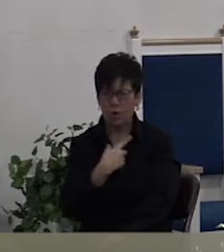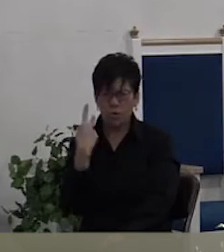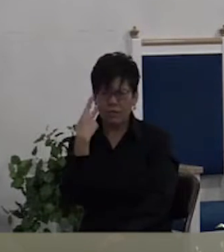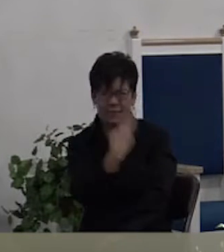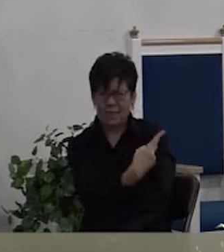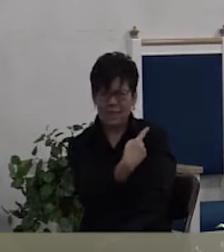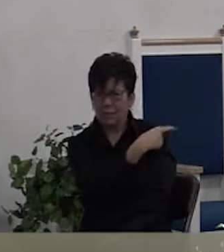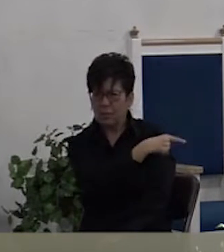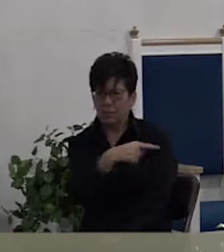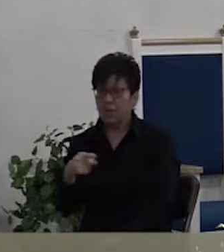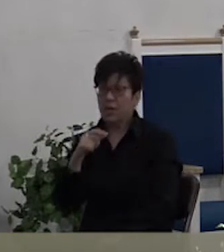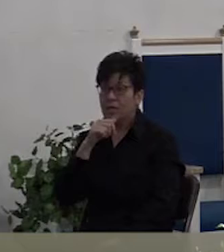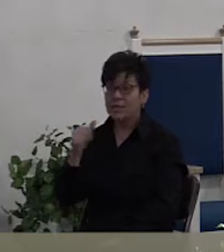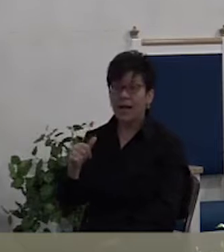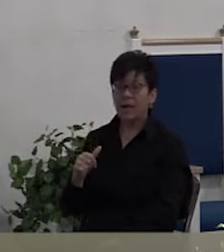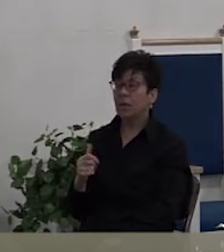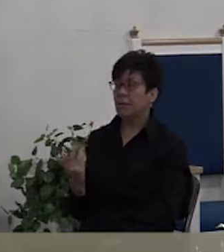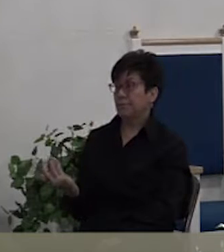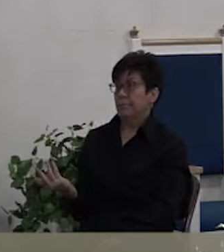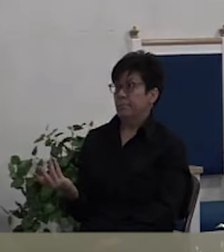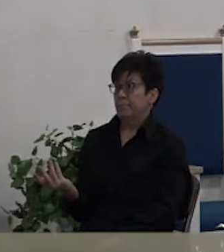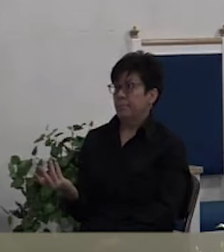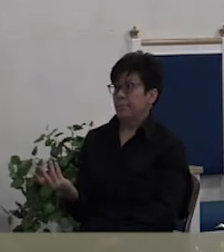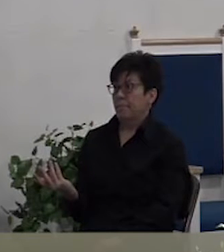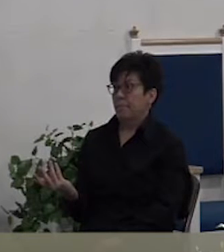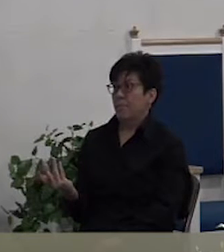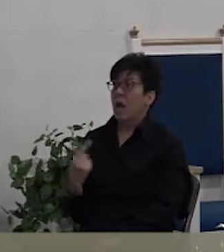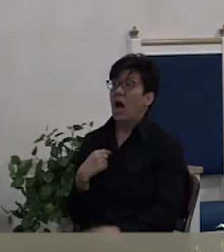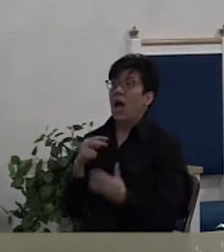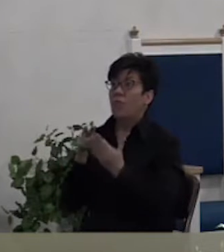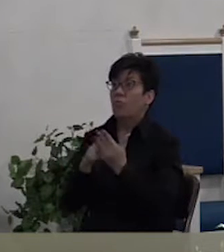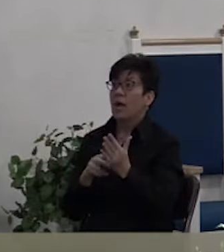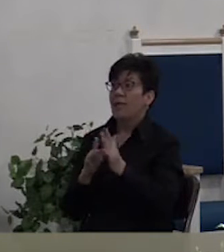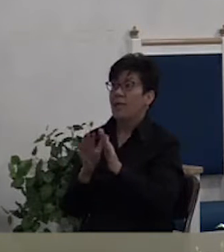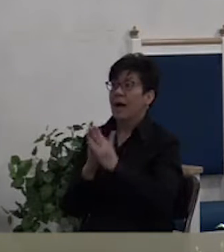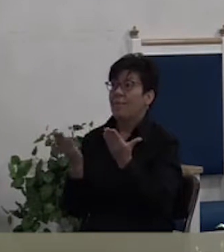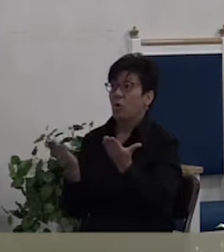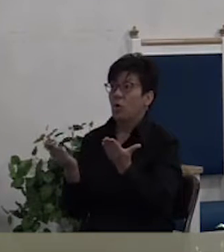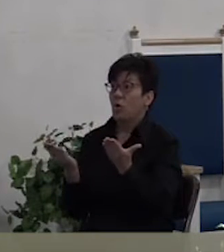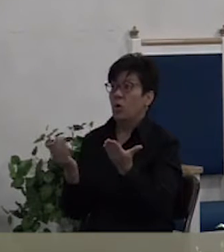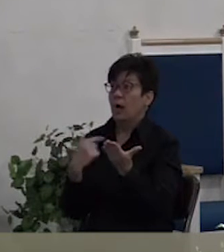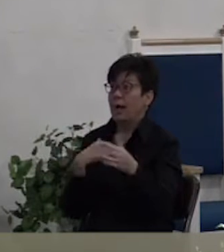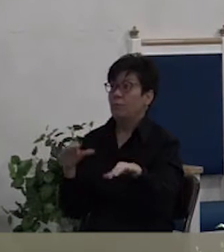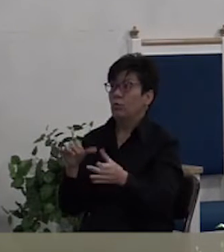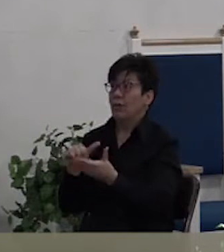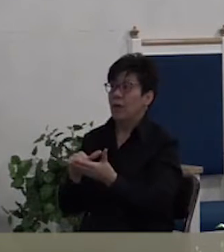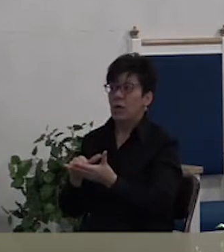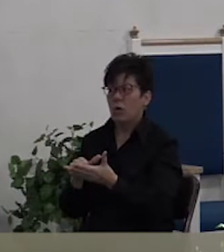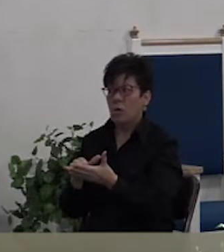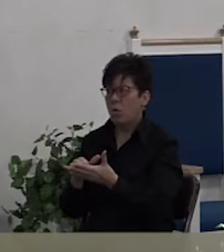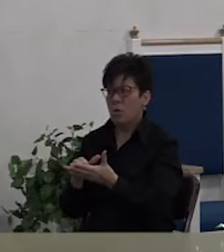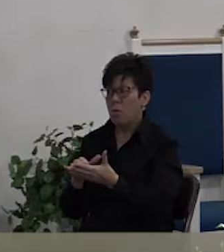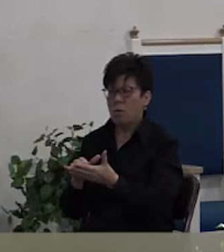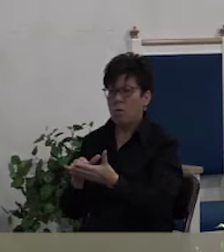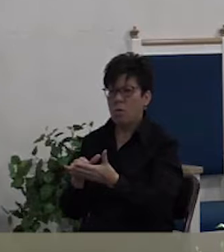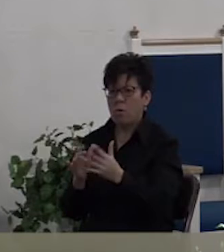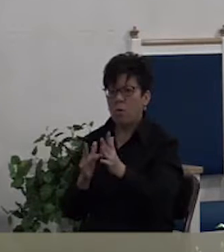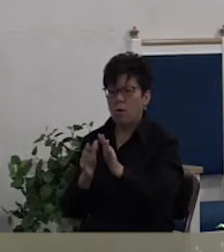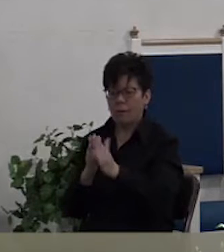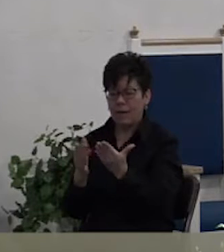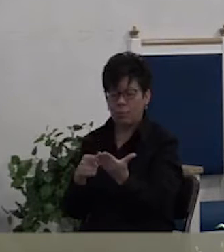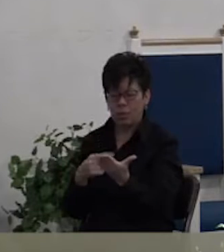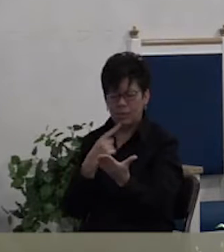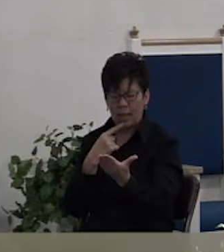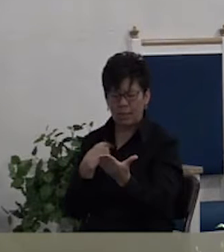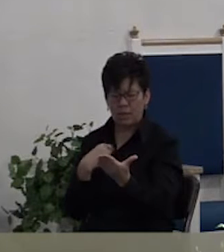It's not just a matter of I've read the Bible and I'm doing it. Because the Bible tells